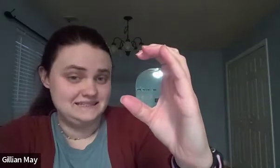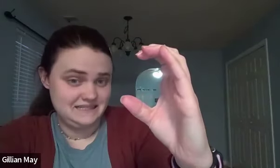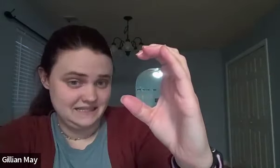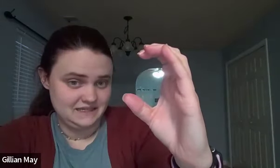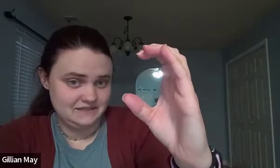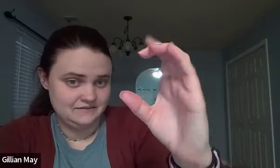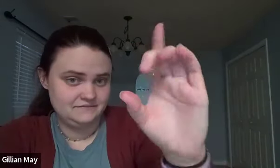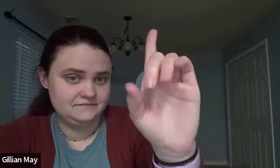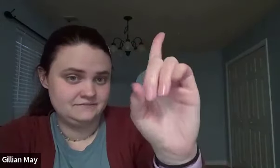D.